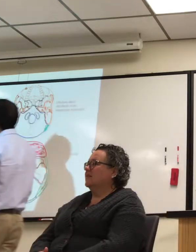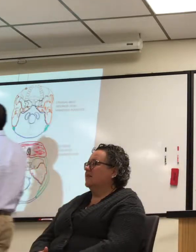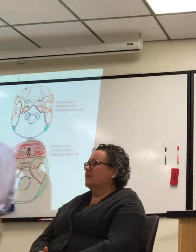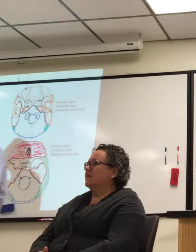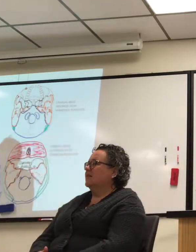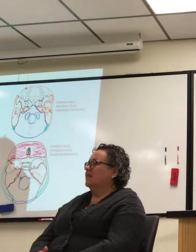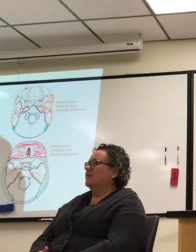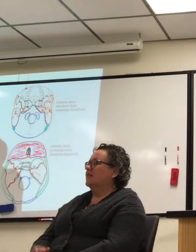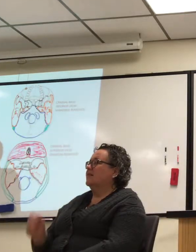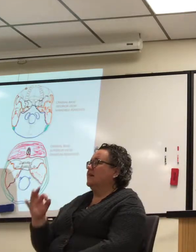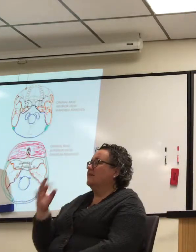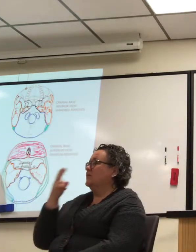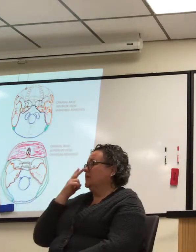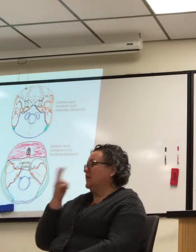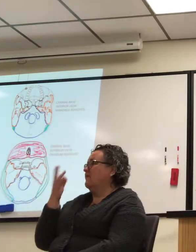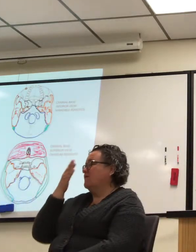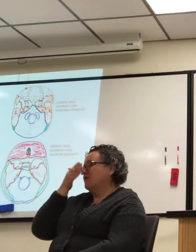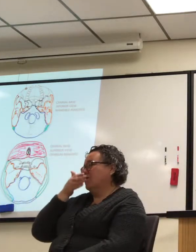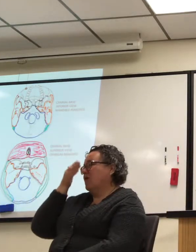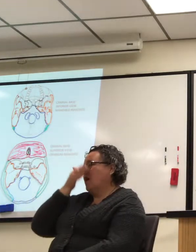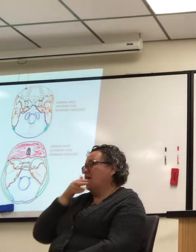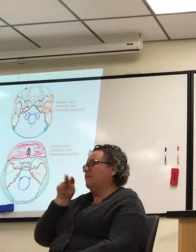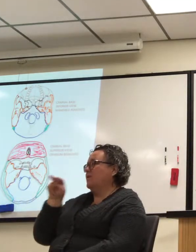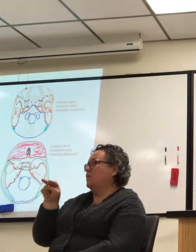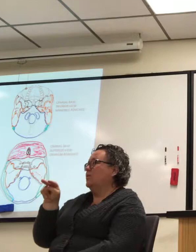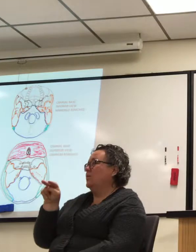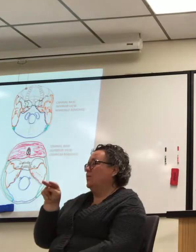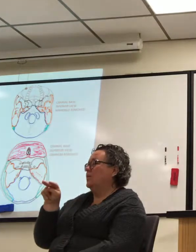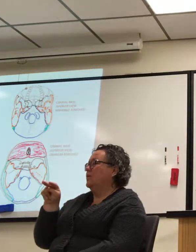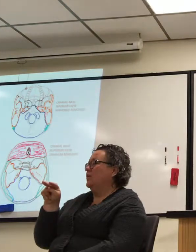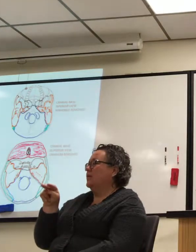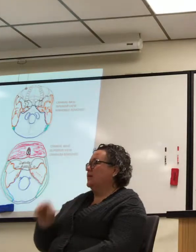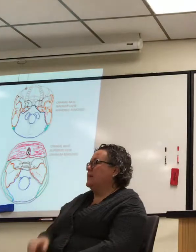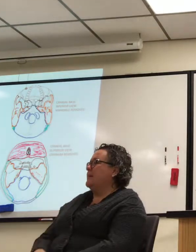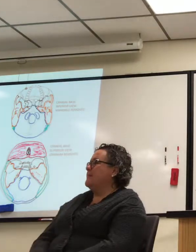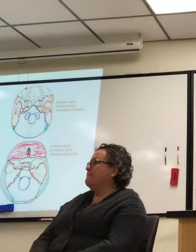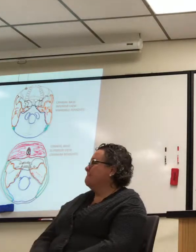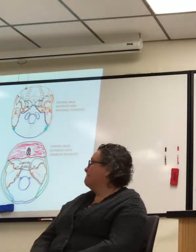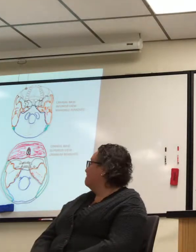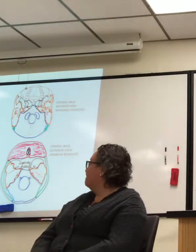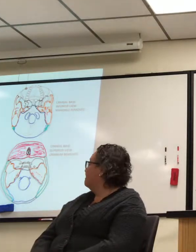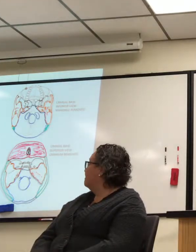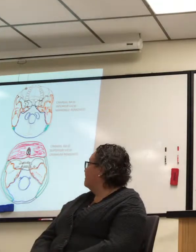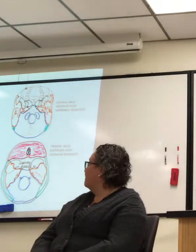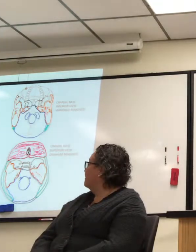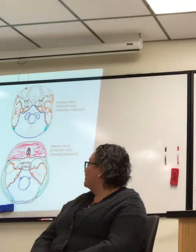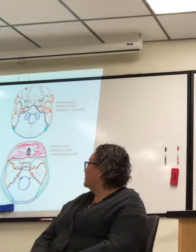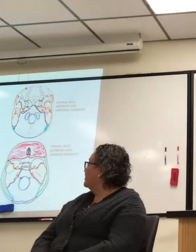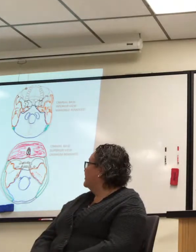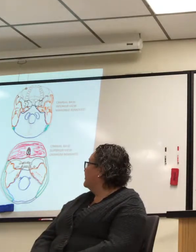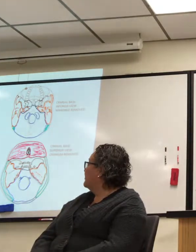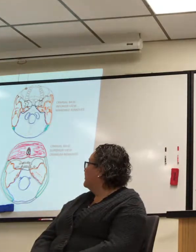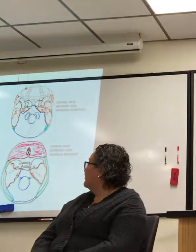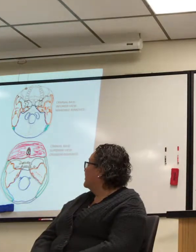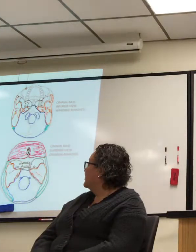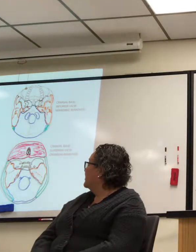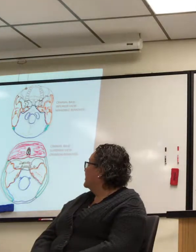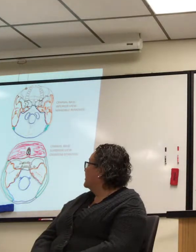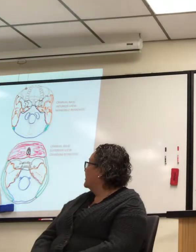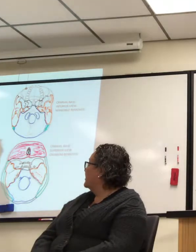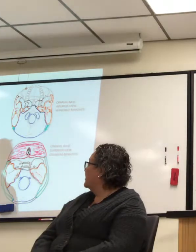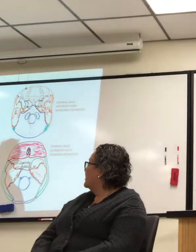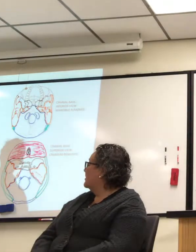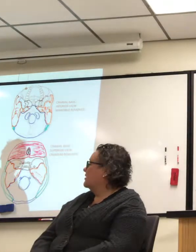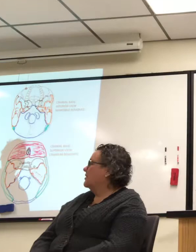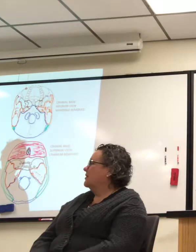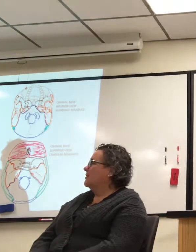If you look in the frontal view, it's gonna would be, oh, this got moved.